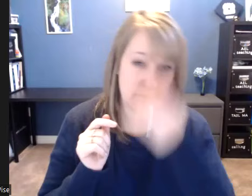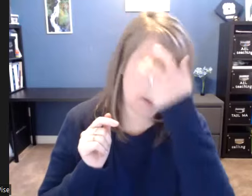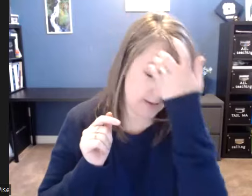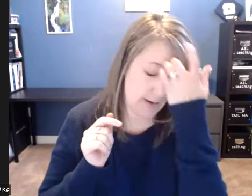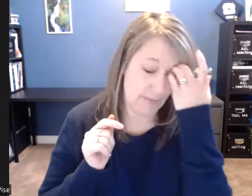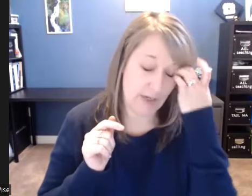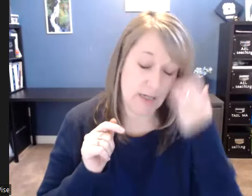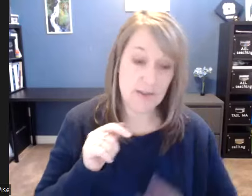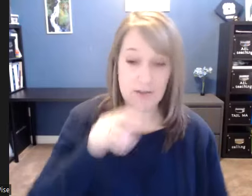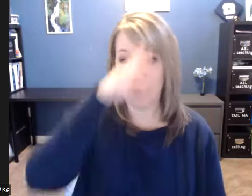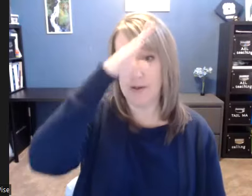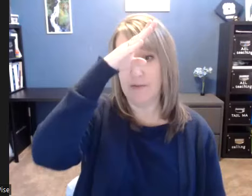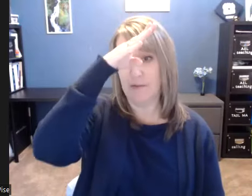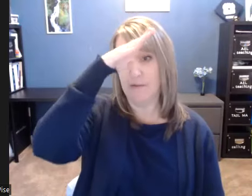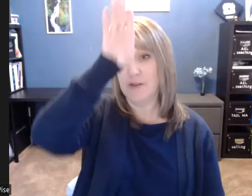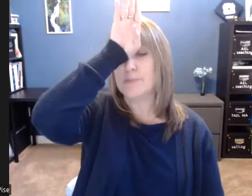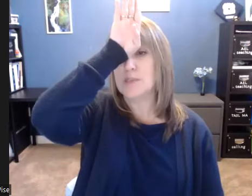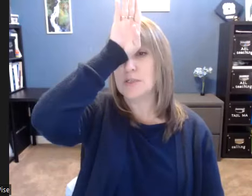Naturally videos, there's a little bit of a flip to it.